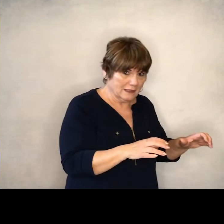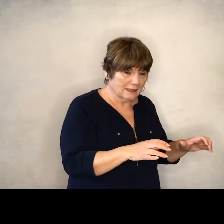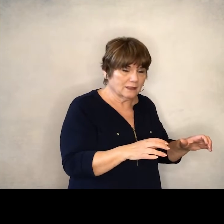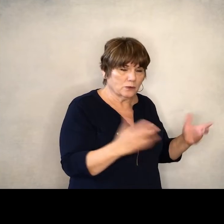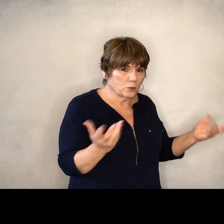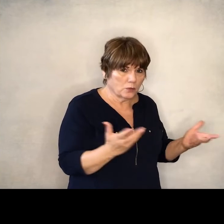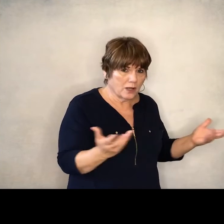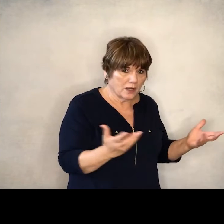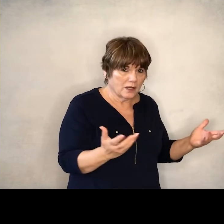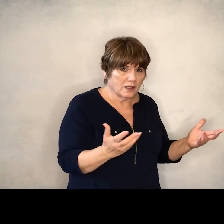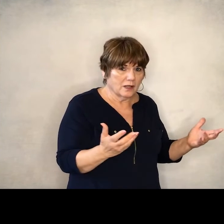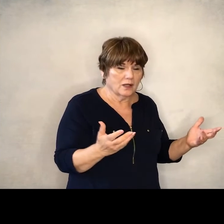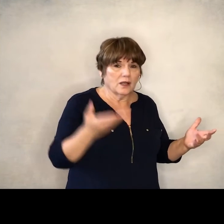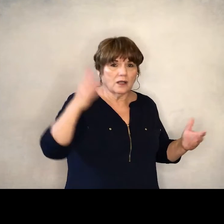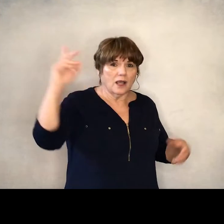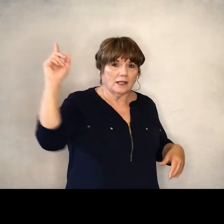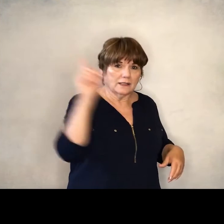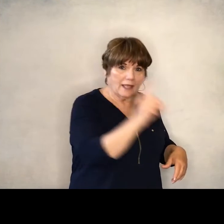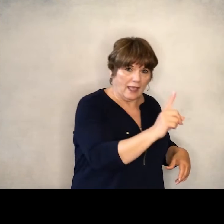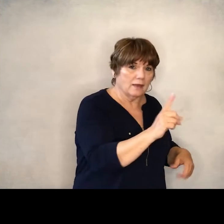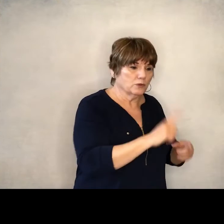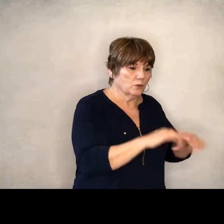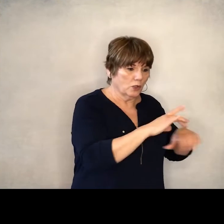God came to earth and we killed him.